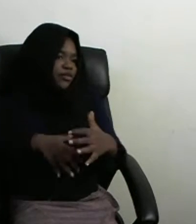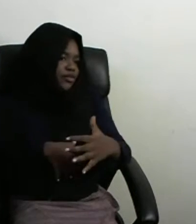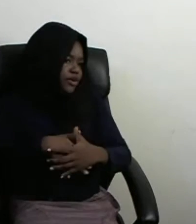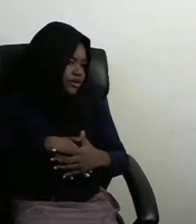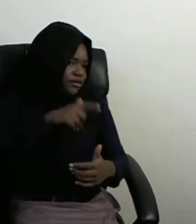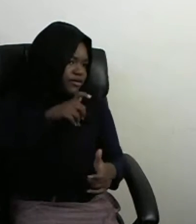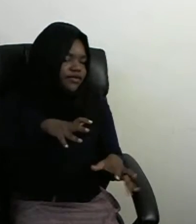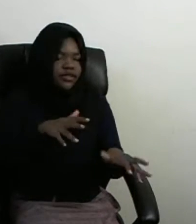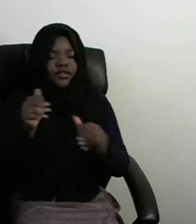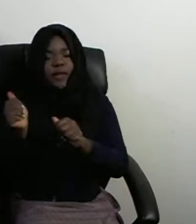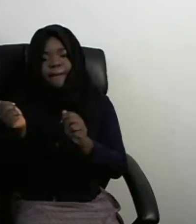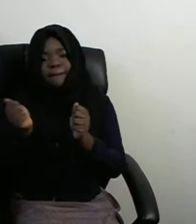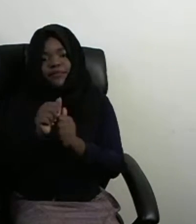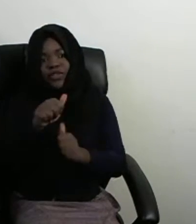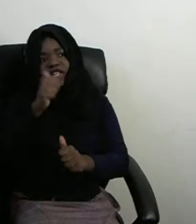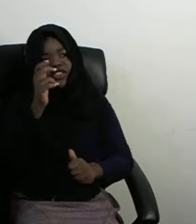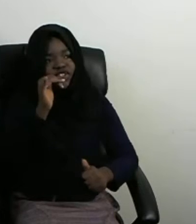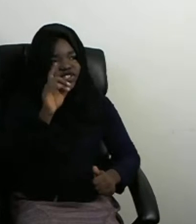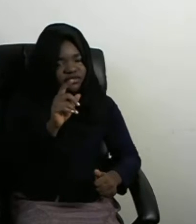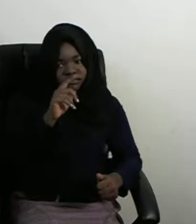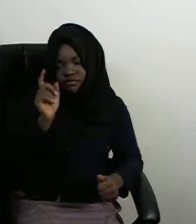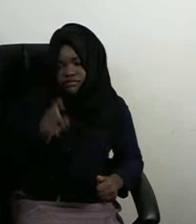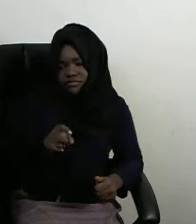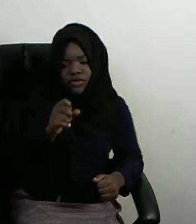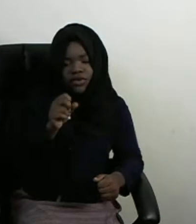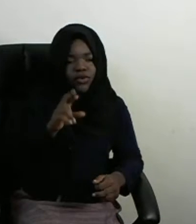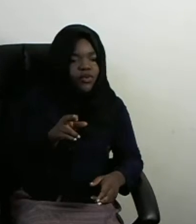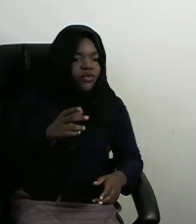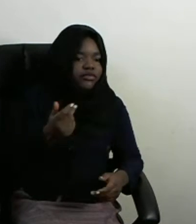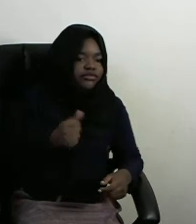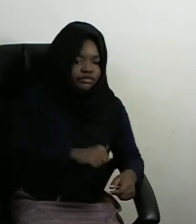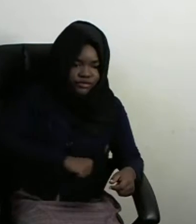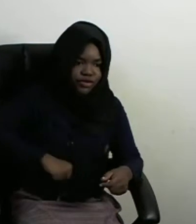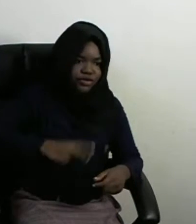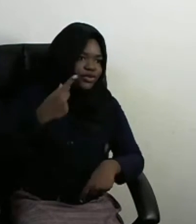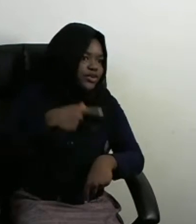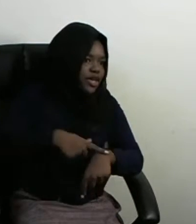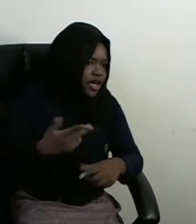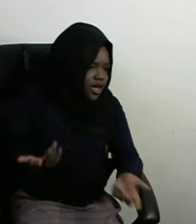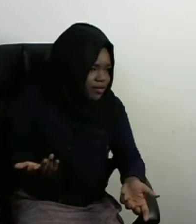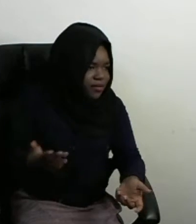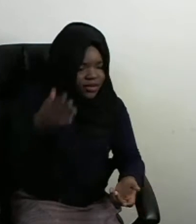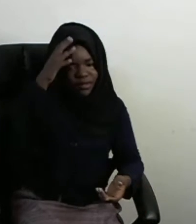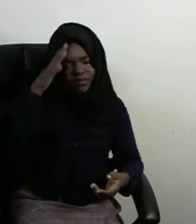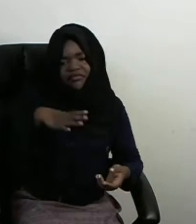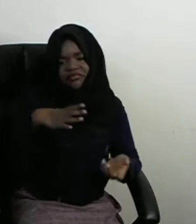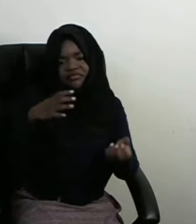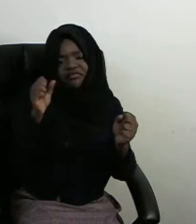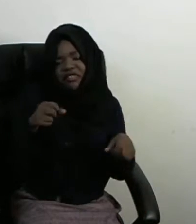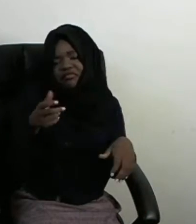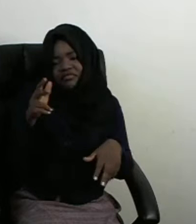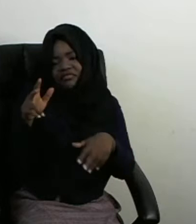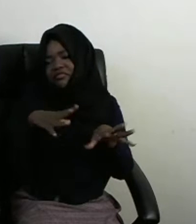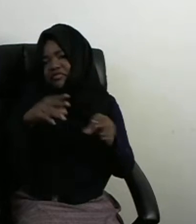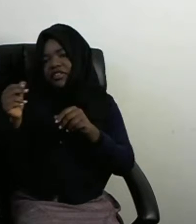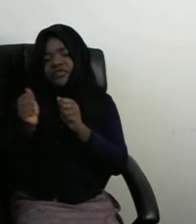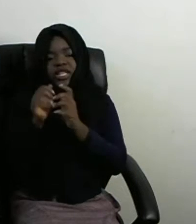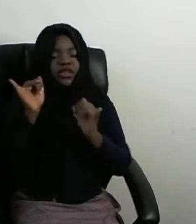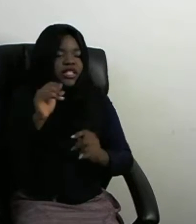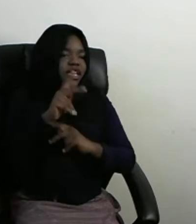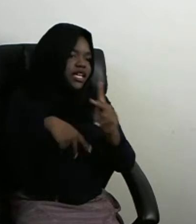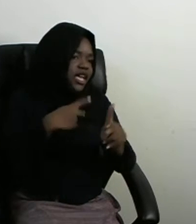pregnancy or another child or C-section 2 times. Men can walk without all of